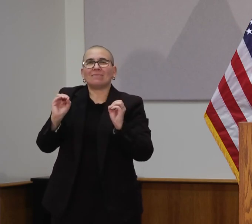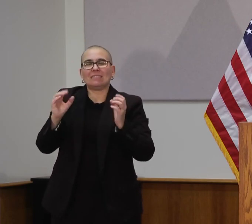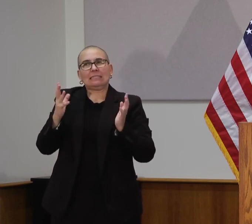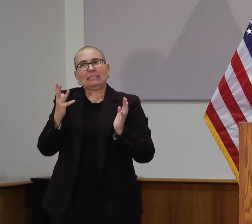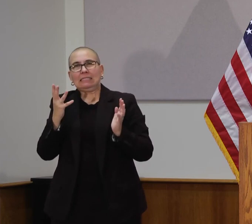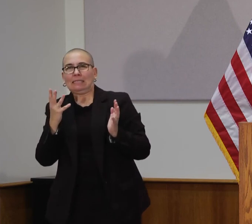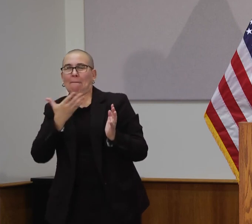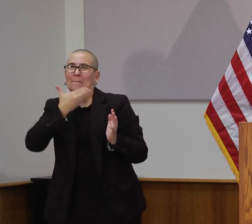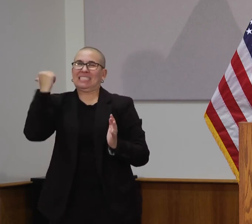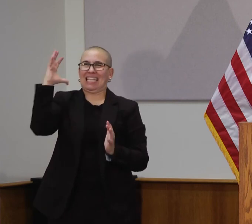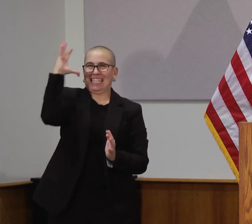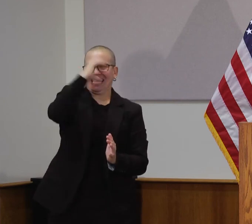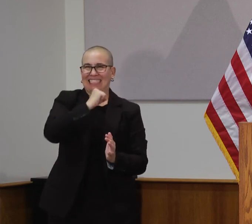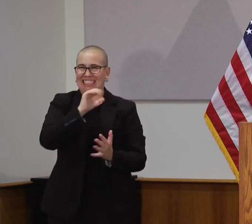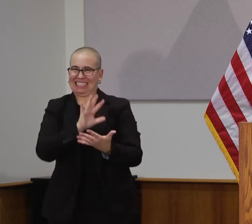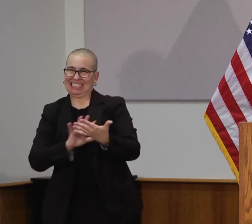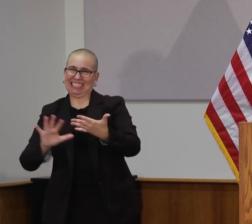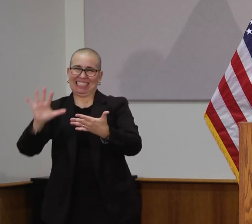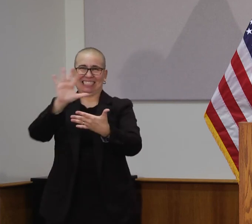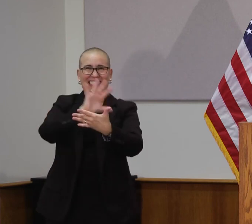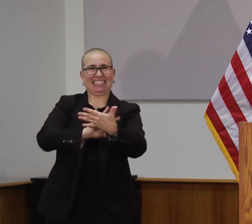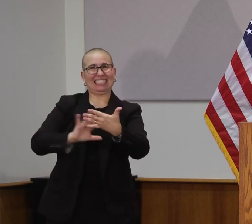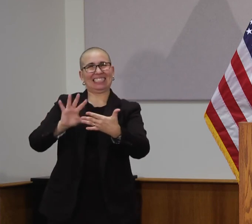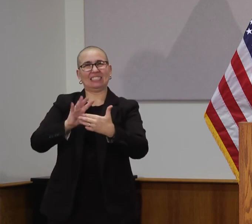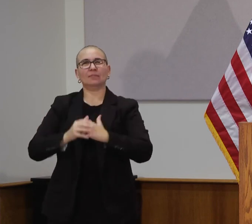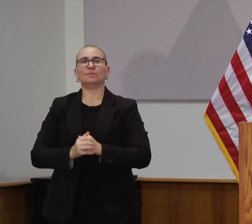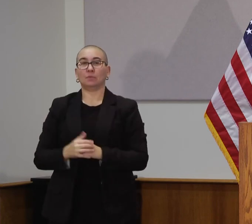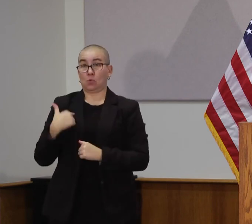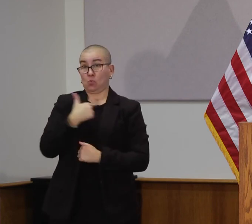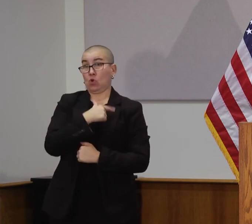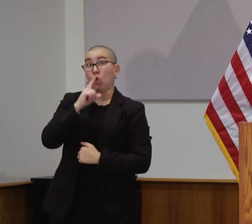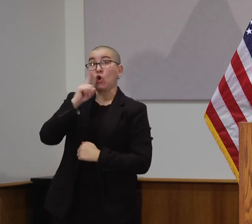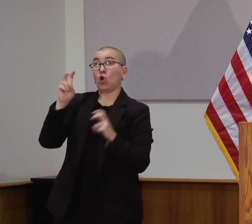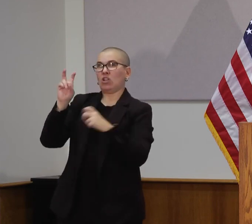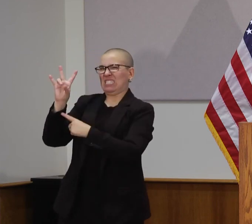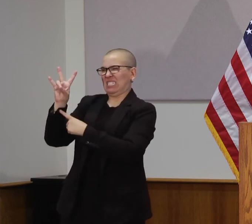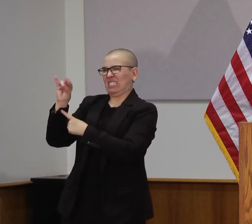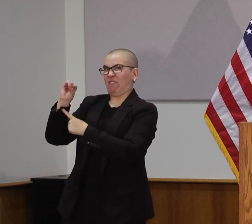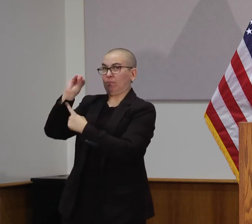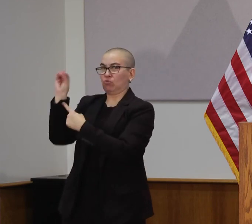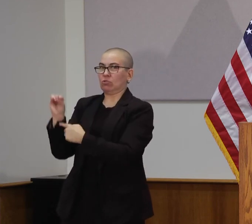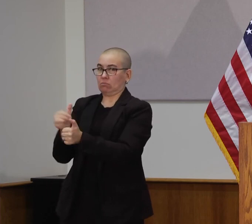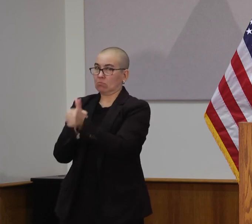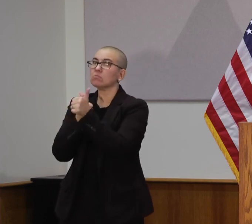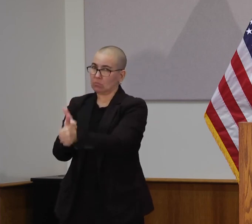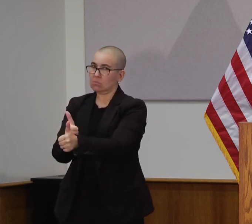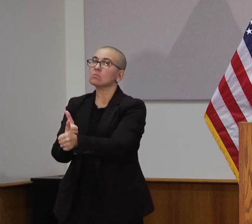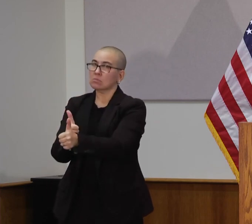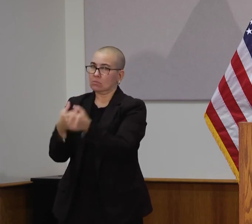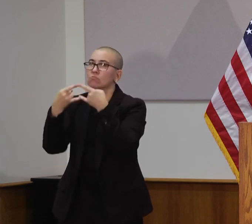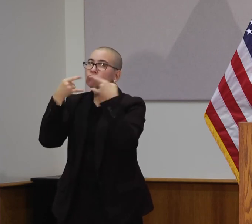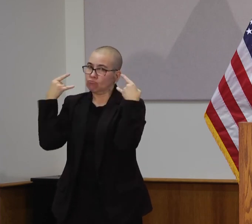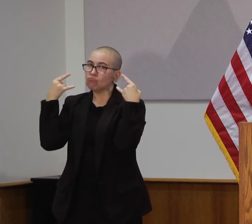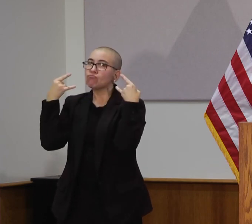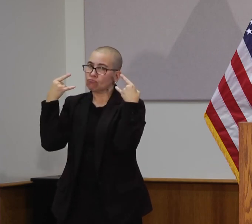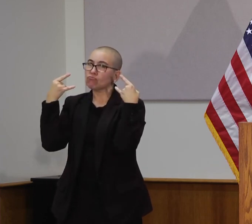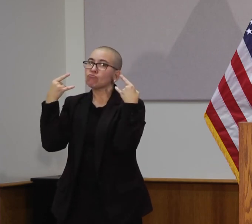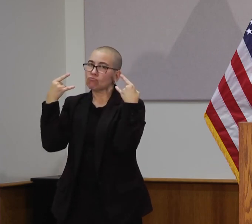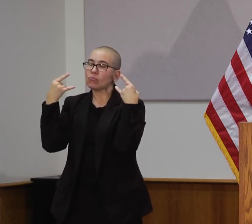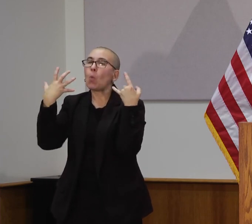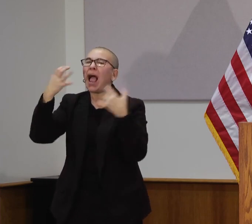telling the truth about wearing masks, we're at 70% compliance. 95% compliance is the number we're trying to get